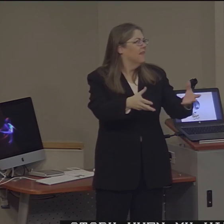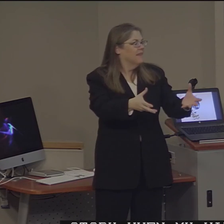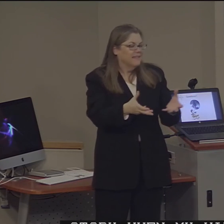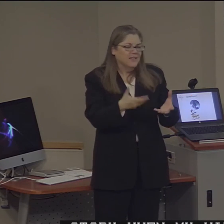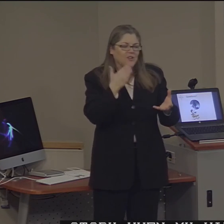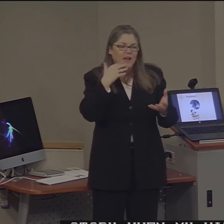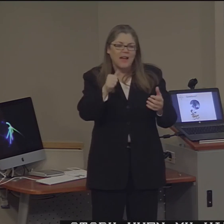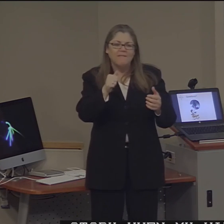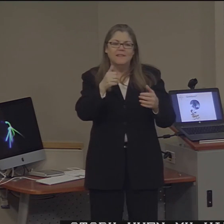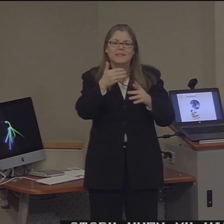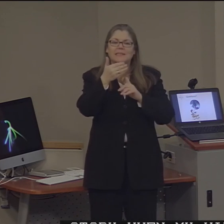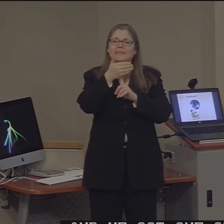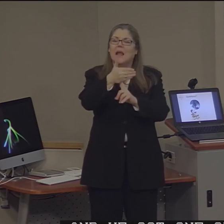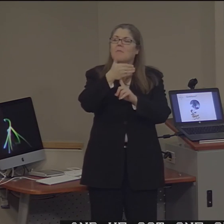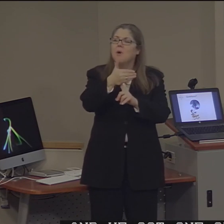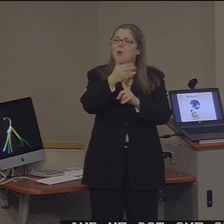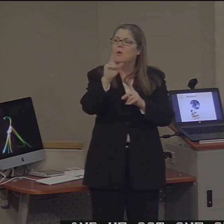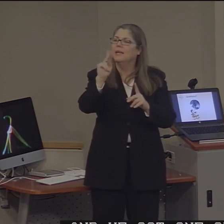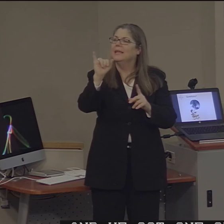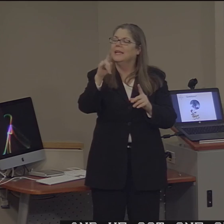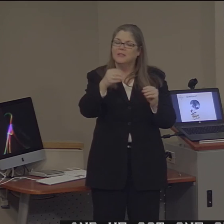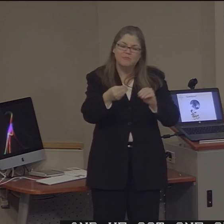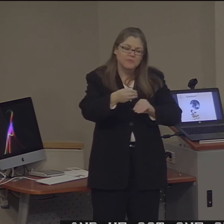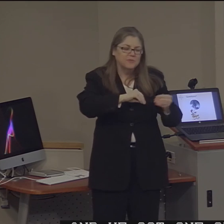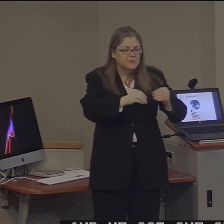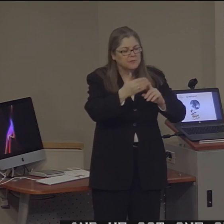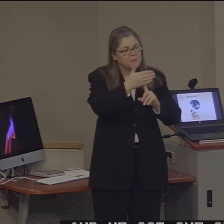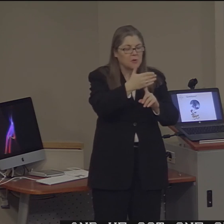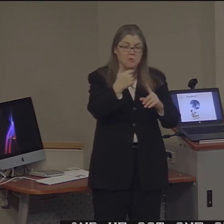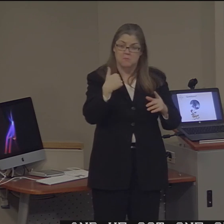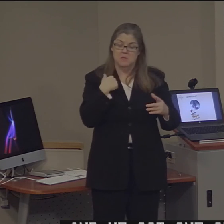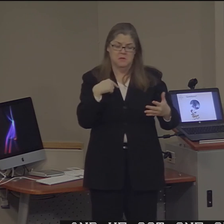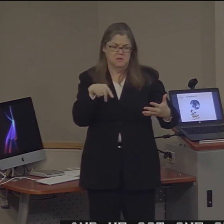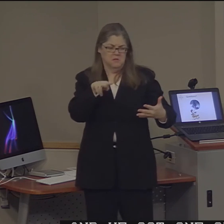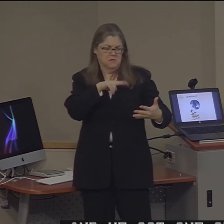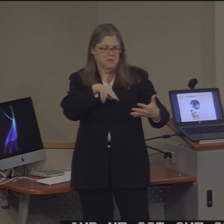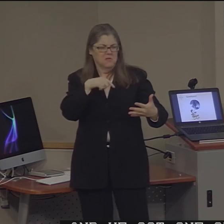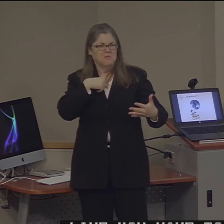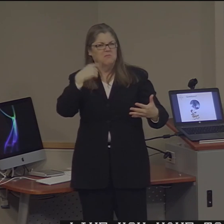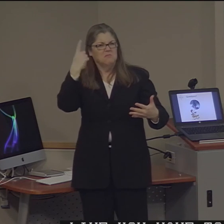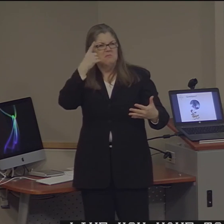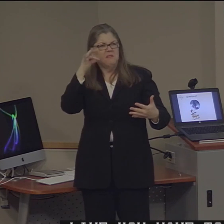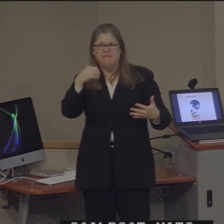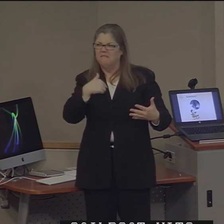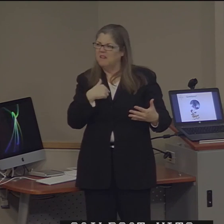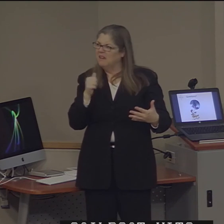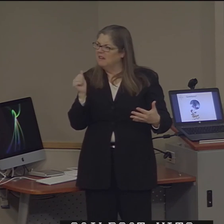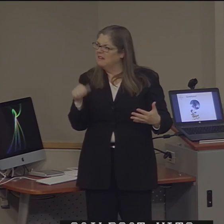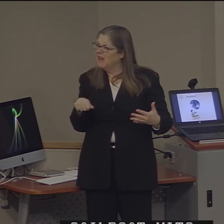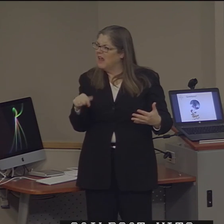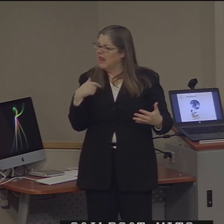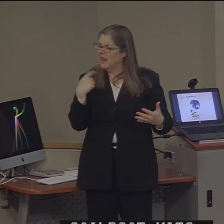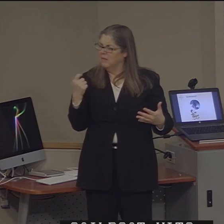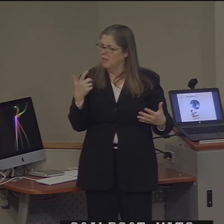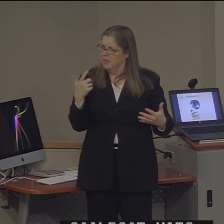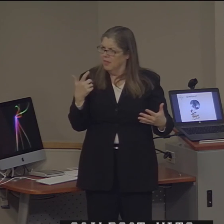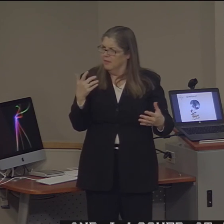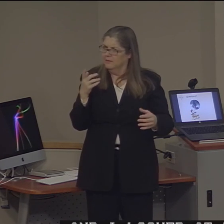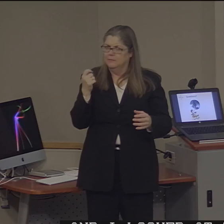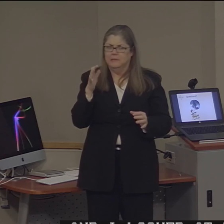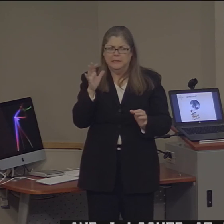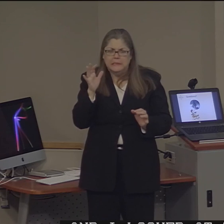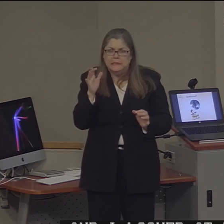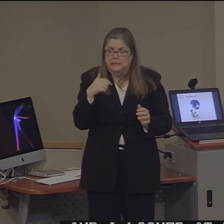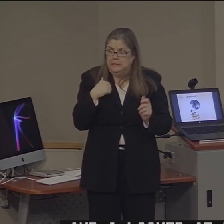together a sailboat kits. And I looked at this, and I was like, I wonder if I could do this. Like, there's a moment of little panic. But I was like,